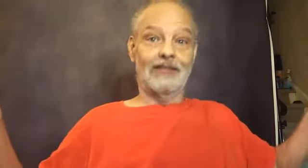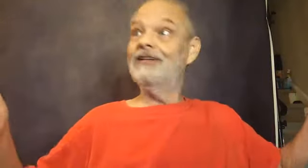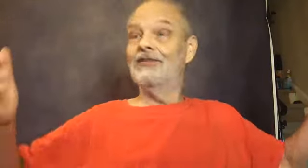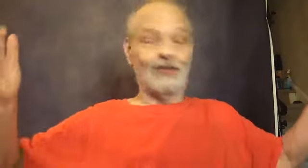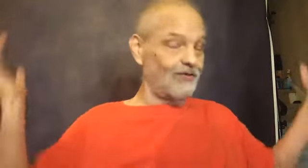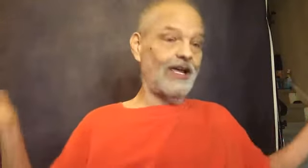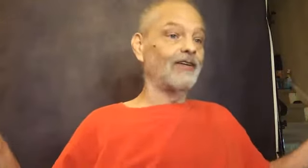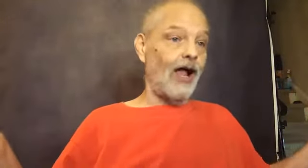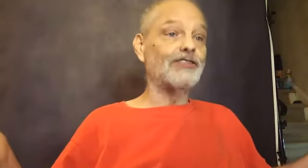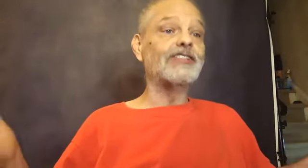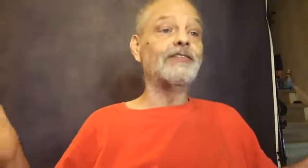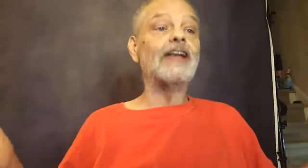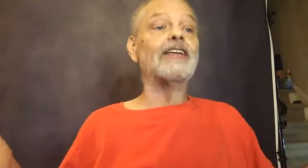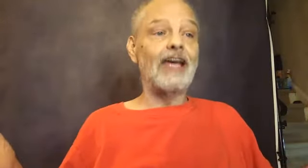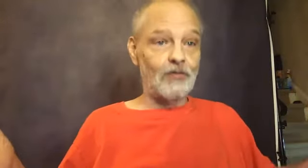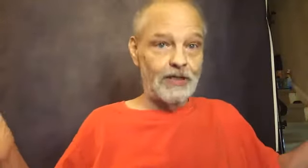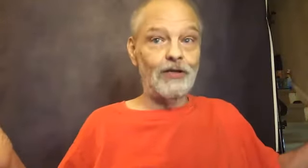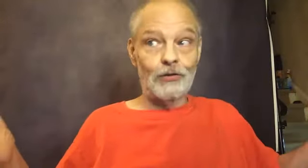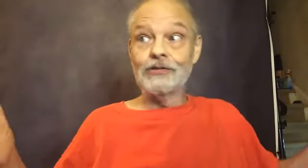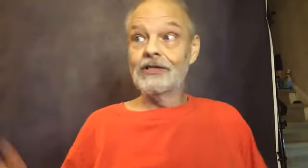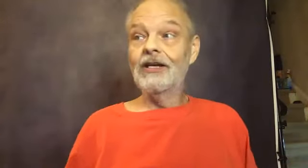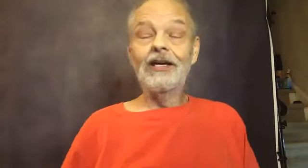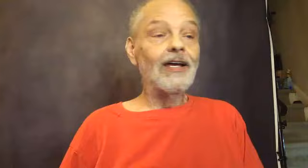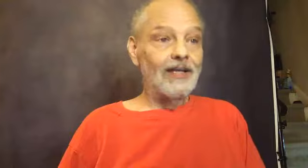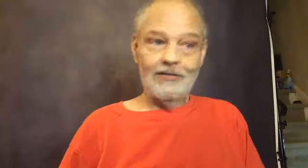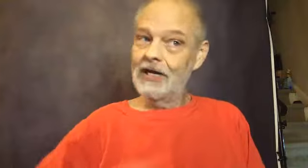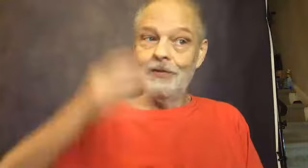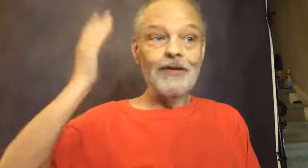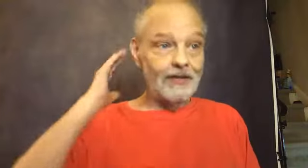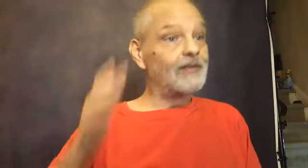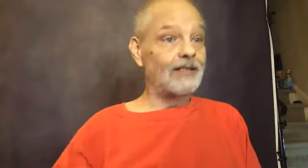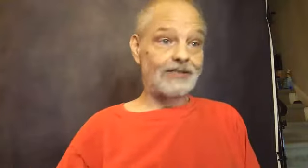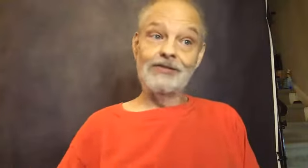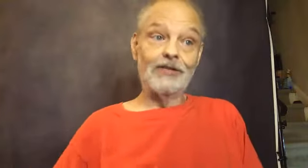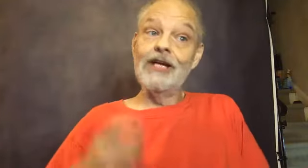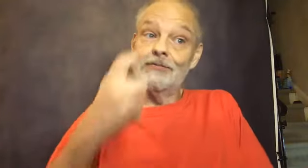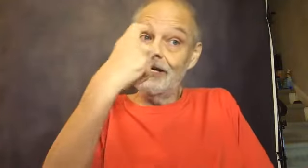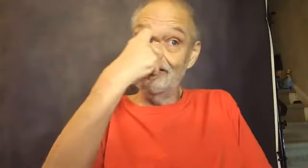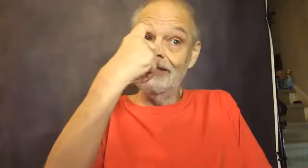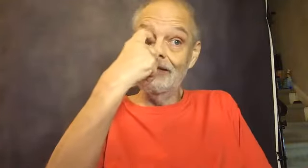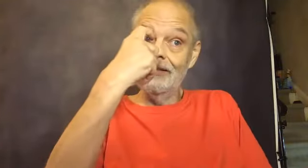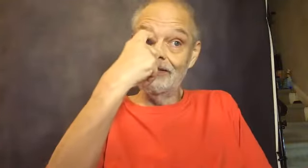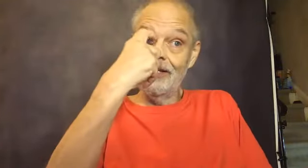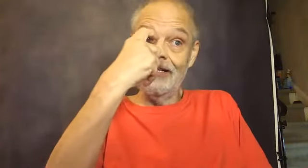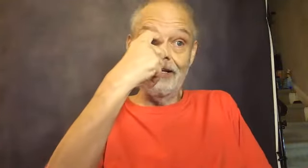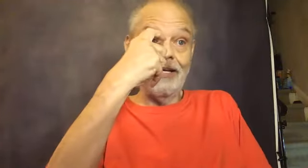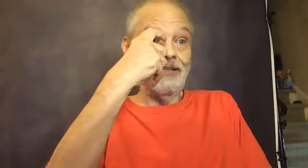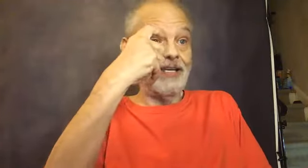and acknowledges the fact that they have a big nose, maybe then that's their name sign, and they